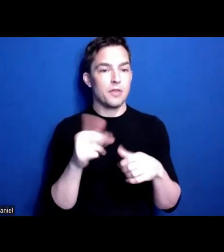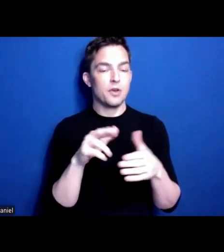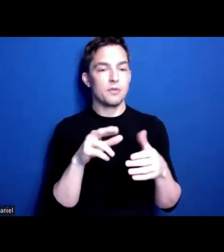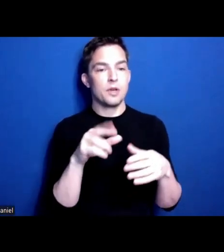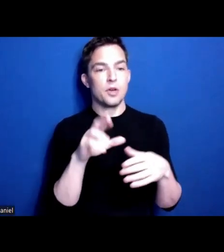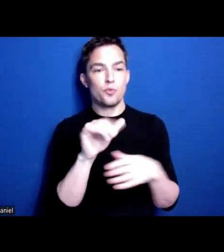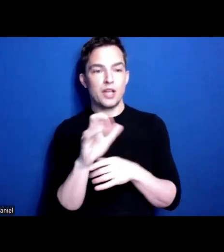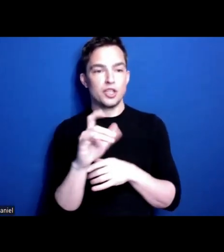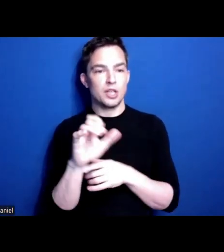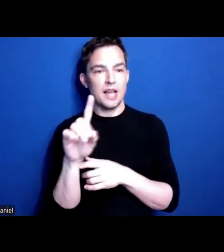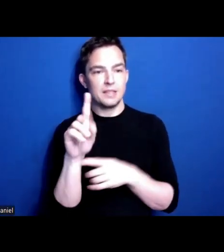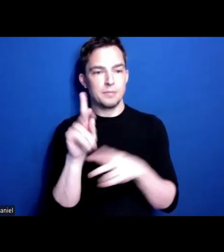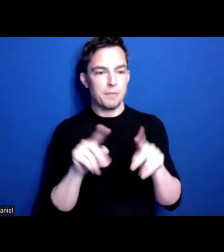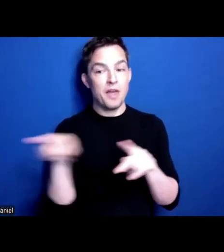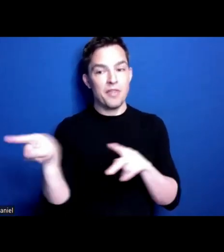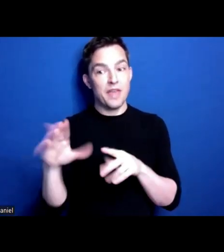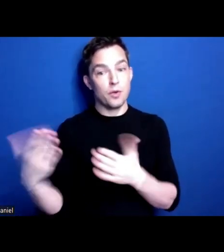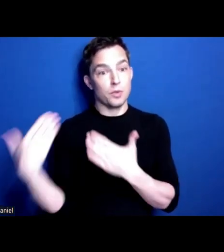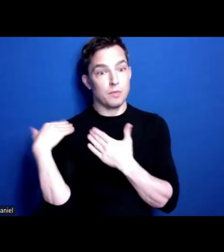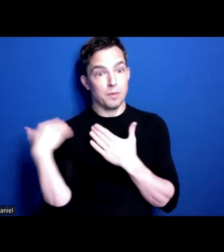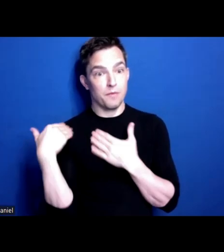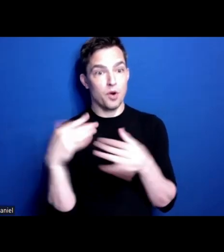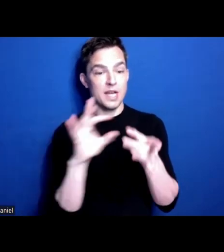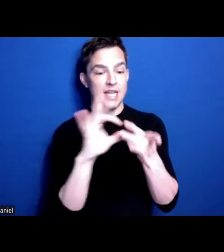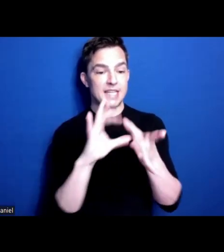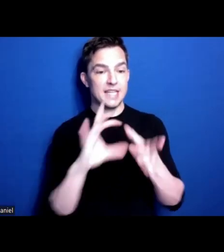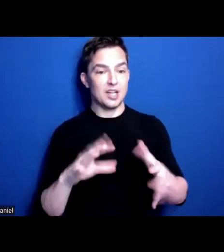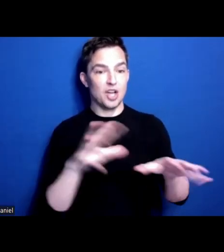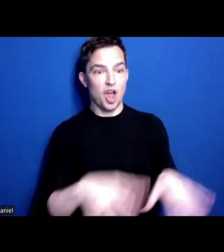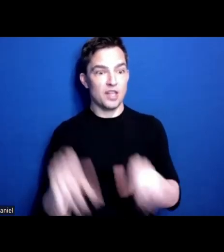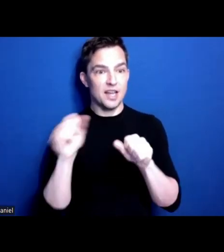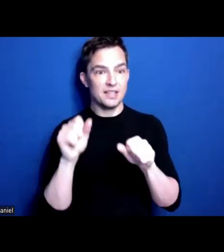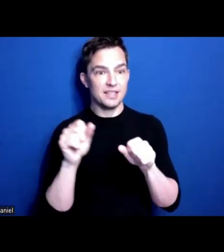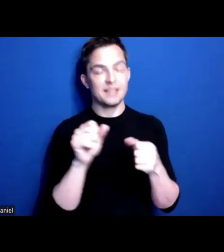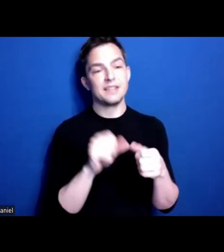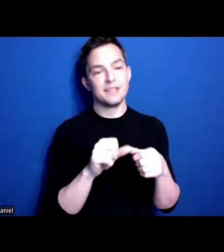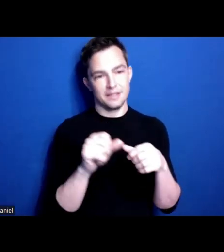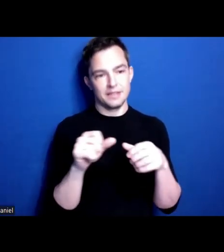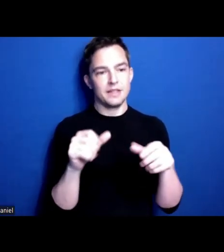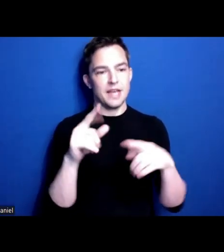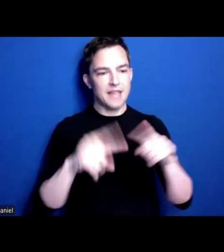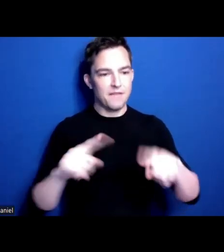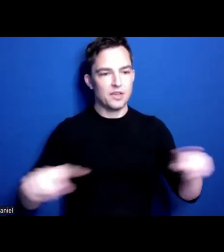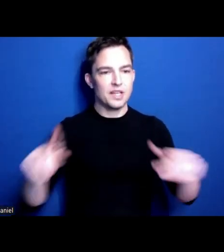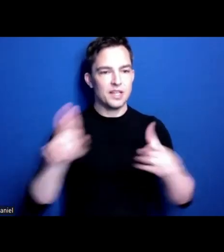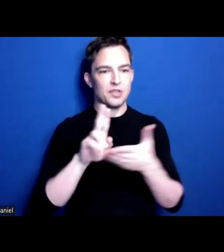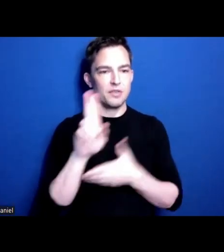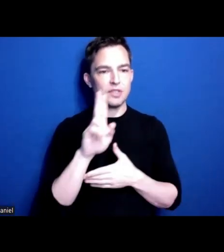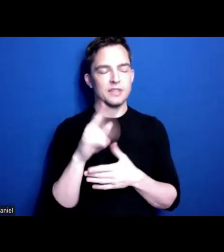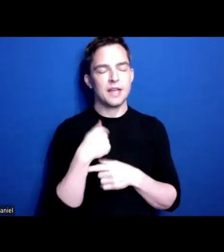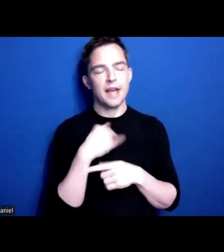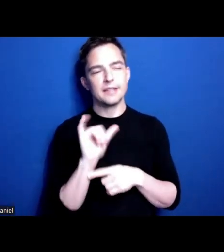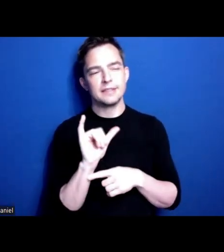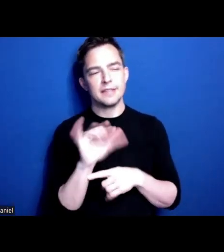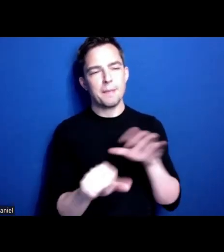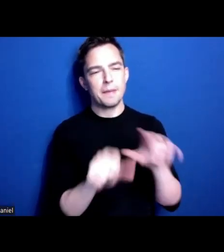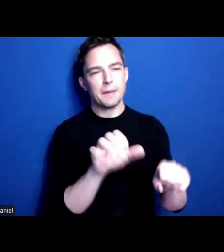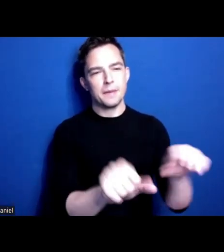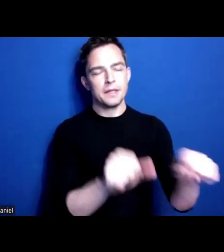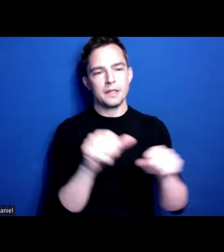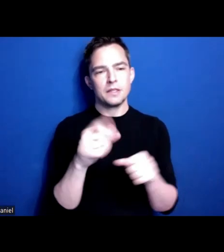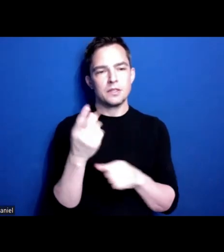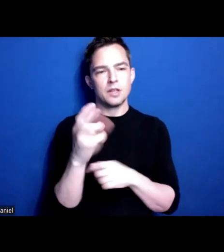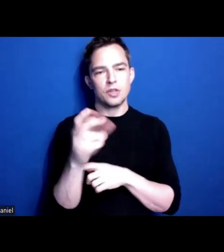responsible for diversifying and decolonizing the university, I pick up on and build on Professor Henry's questioning